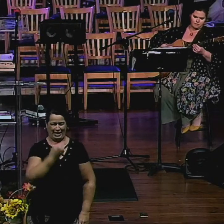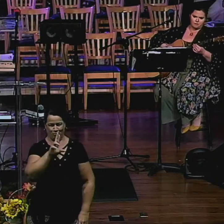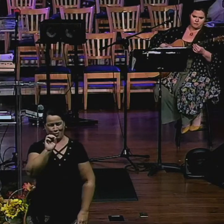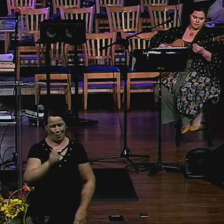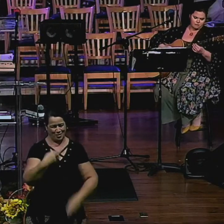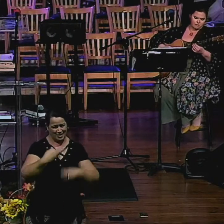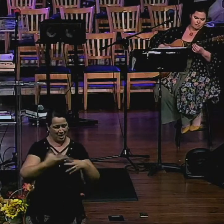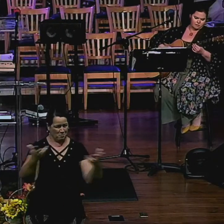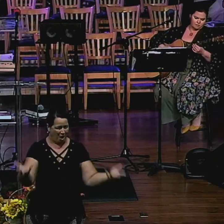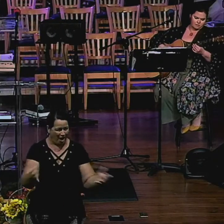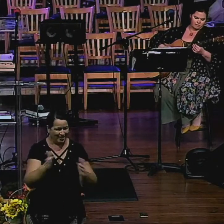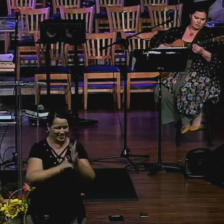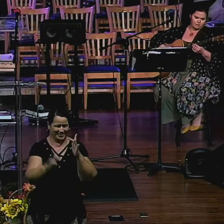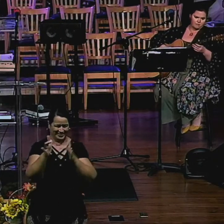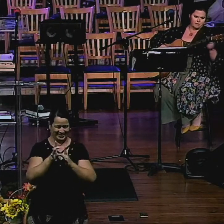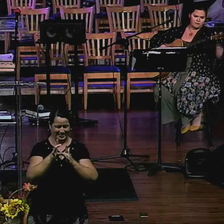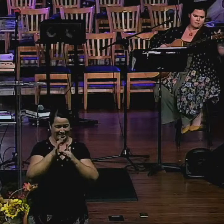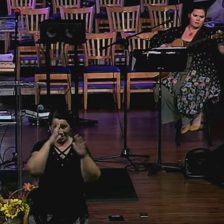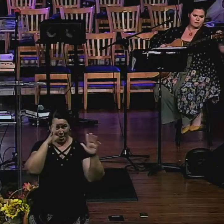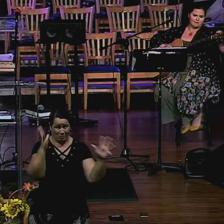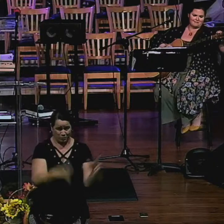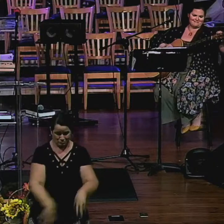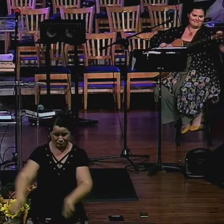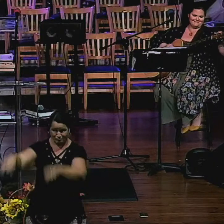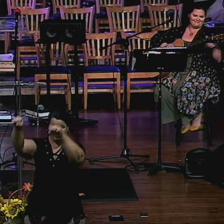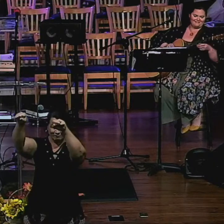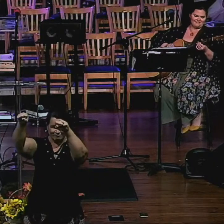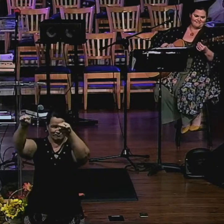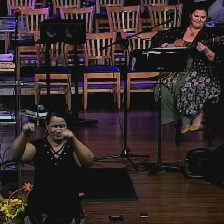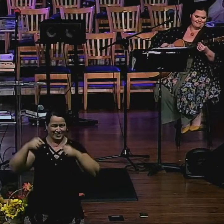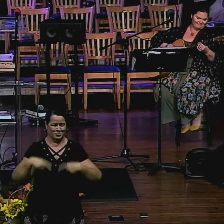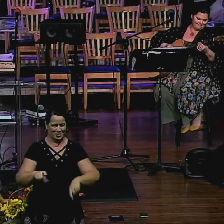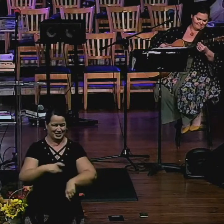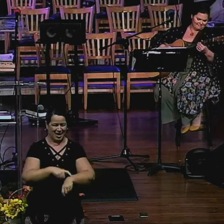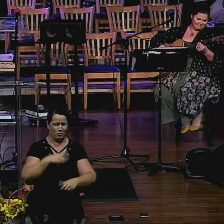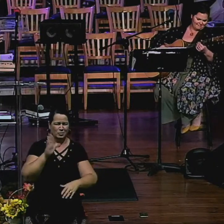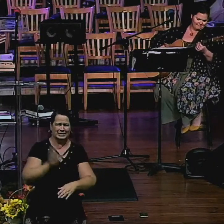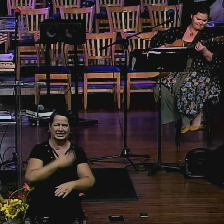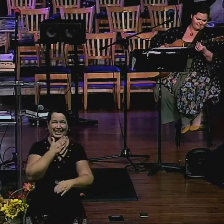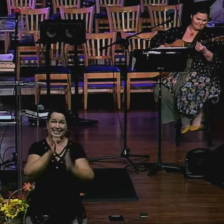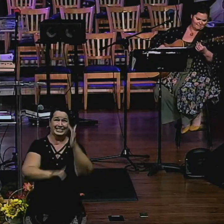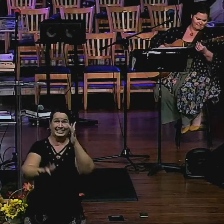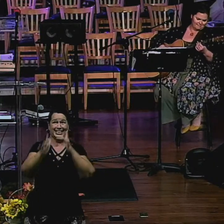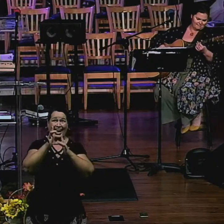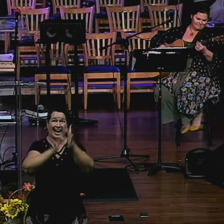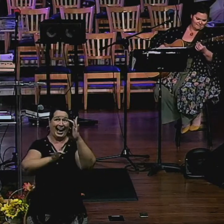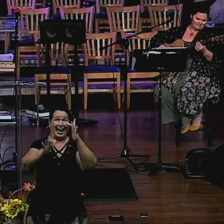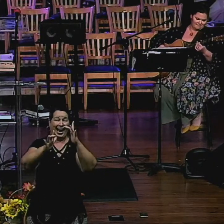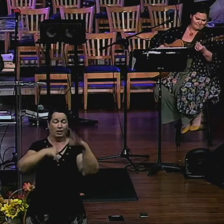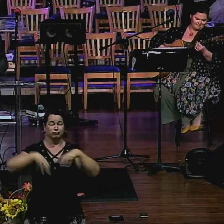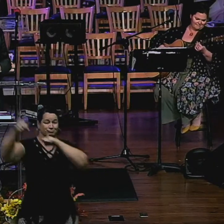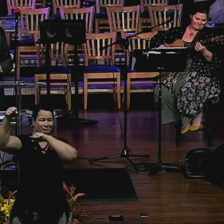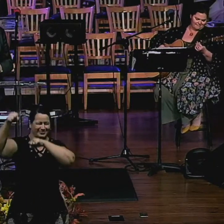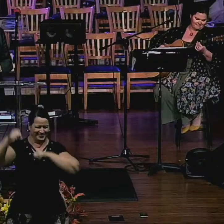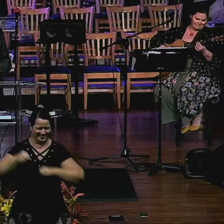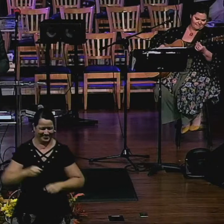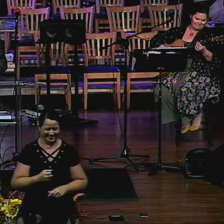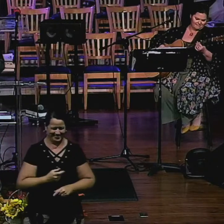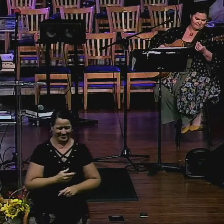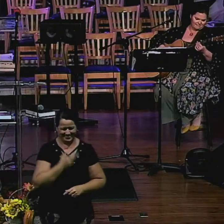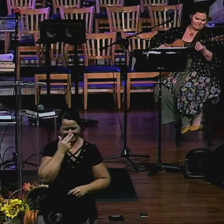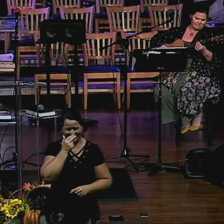Jesus. I was hoping we might get raptured right as we were all singing the name Jesus. Well, dear